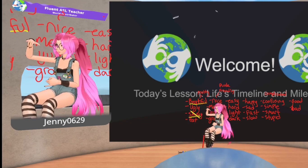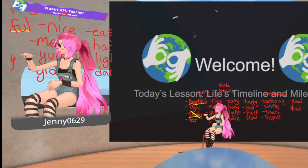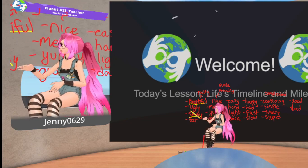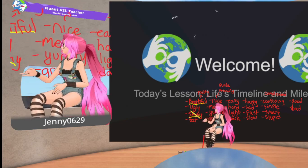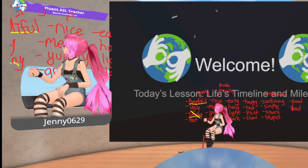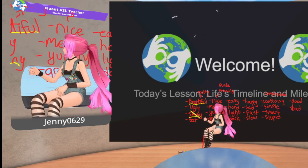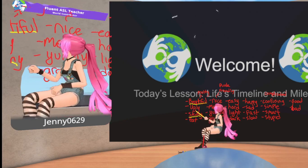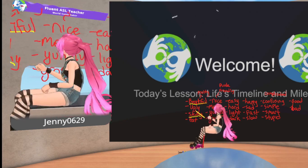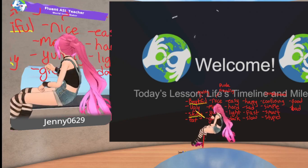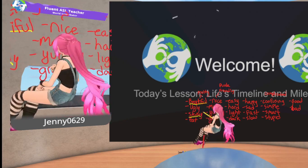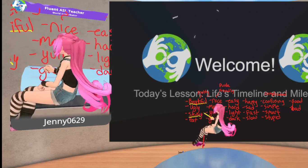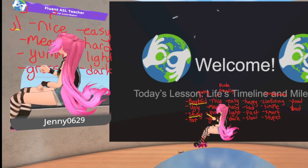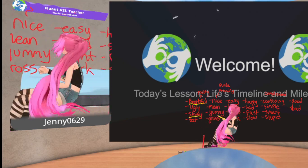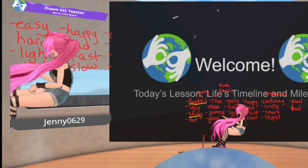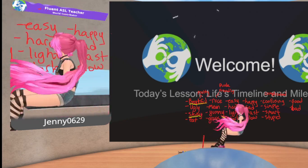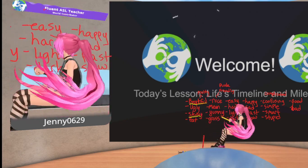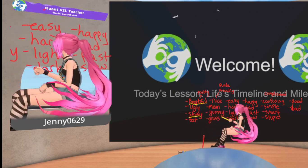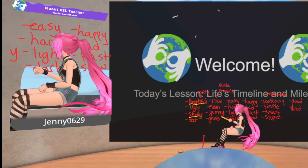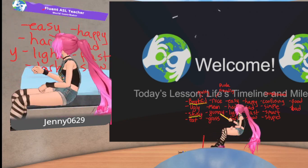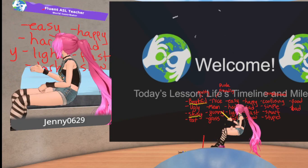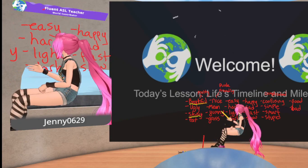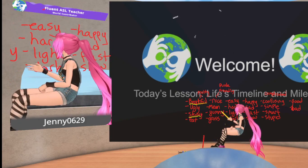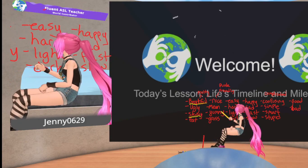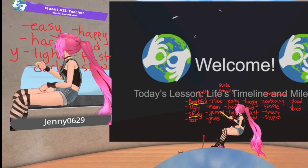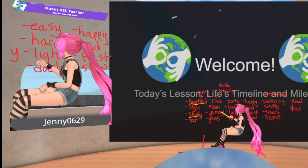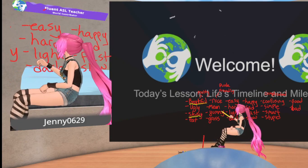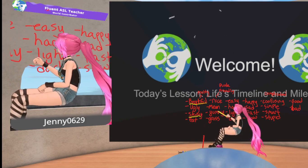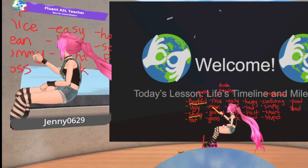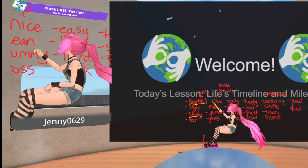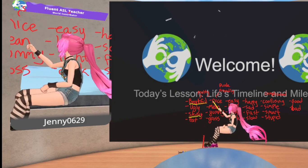Skinny. Good. What about